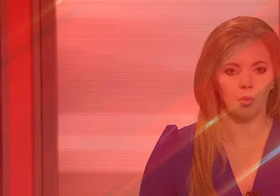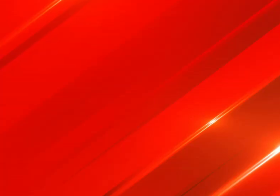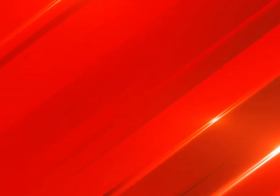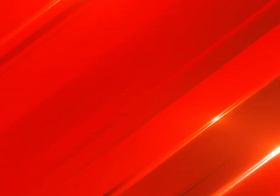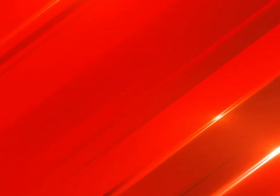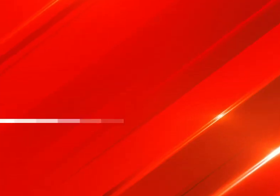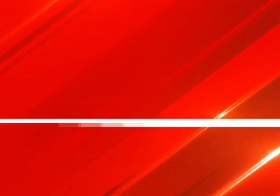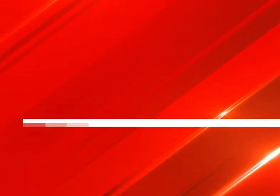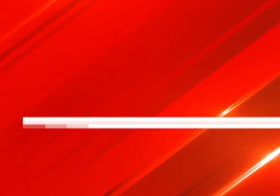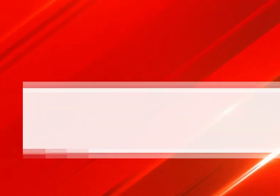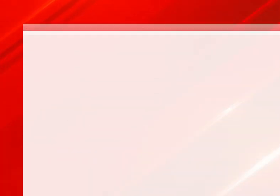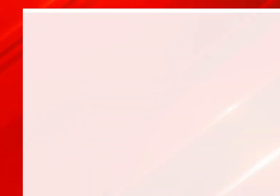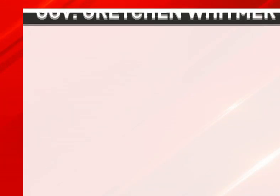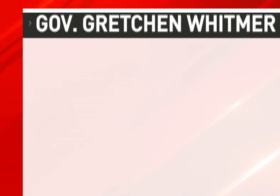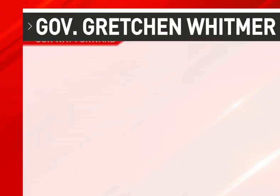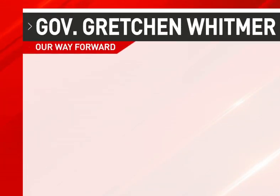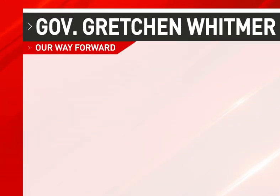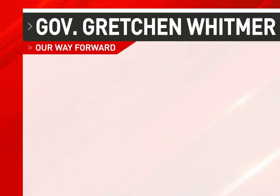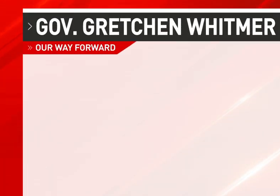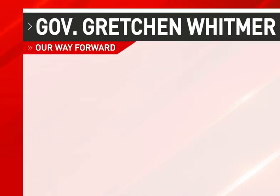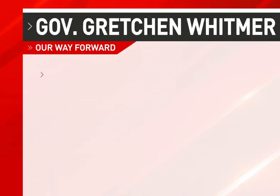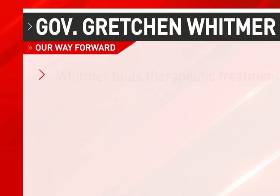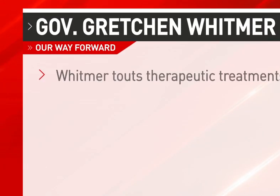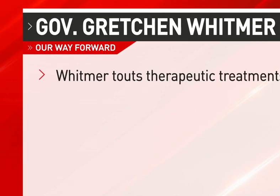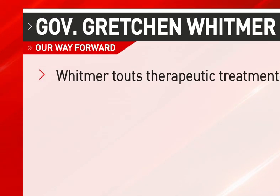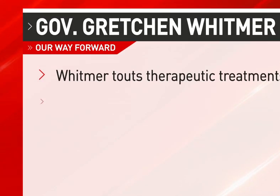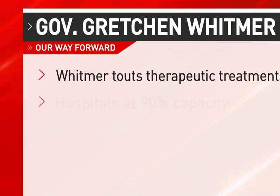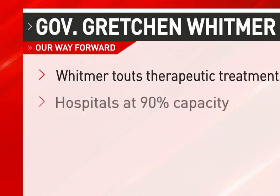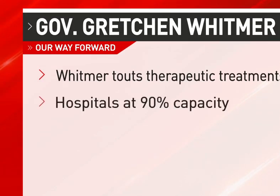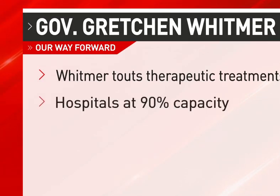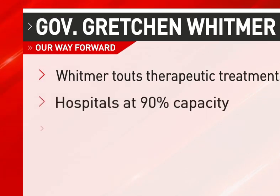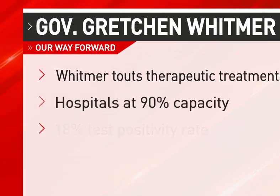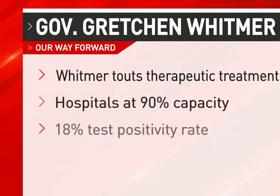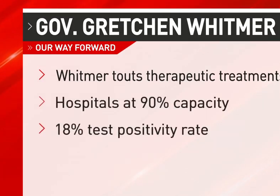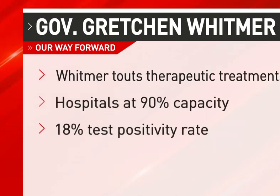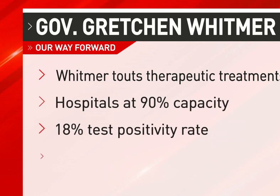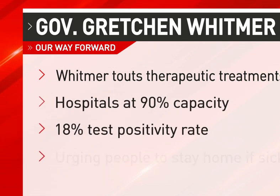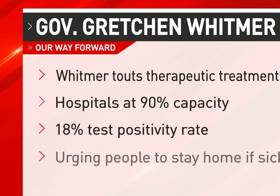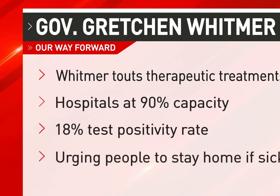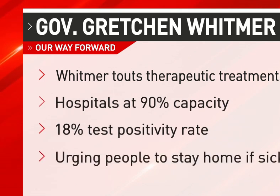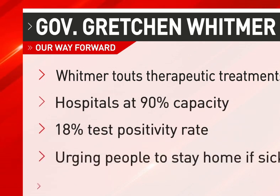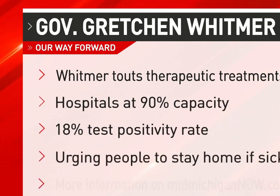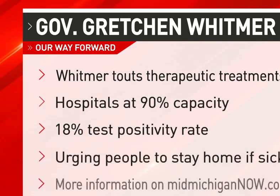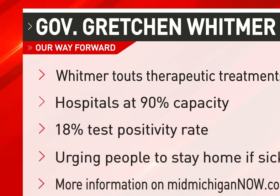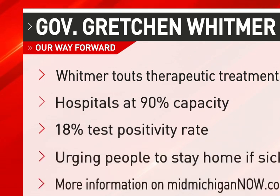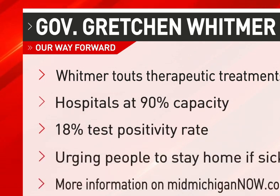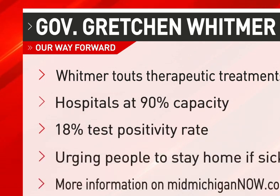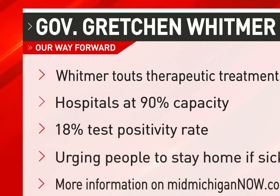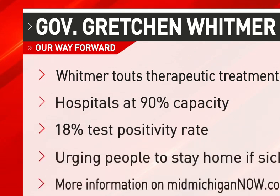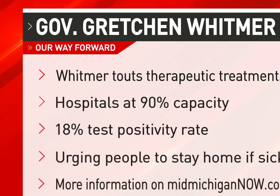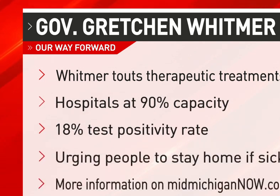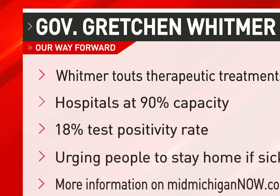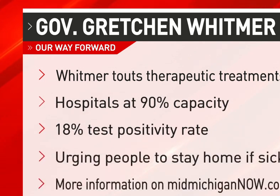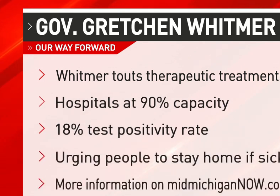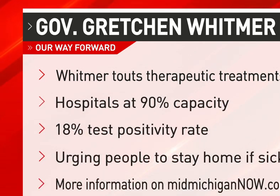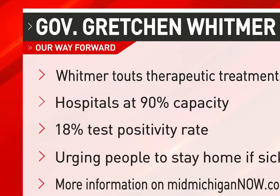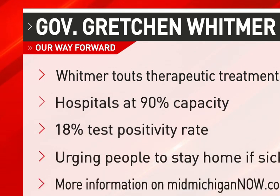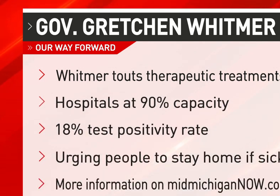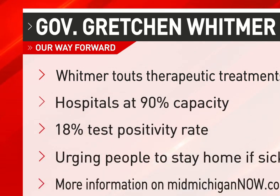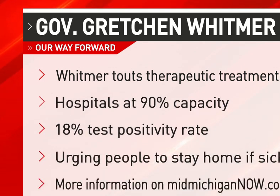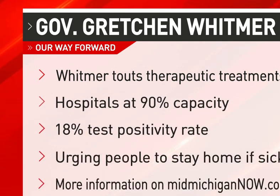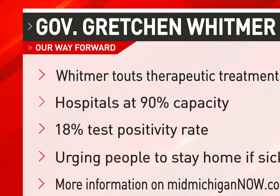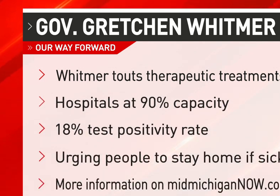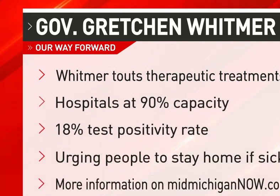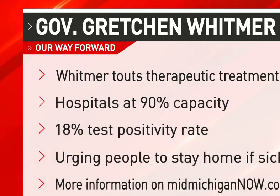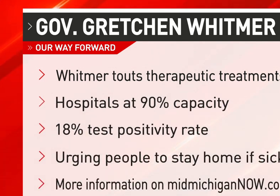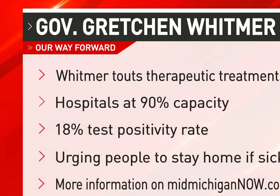will talk more about those coming up tonight on MidMichigan Now for you. Our next newscast is starting at 5 p.m. here for you. Now, hospitalizations,